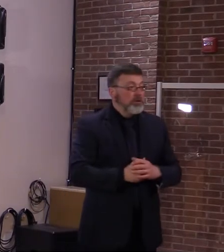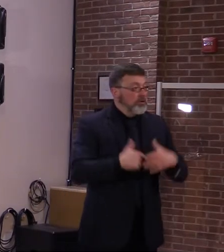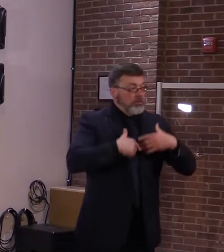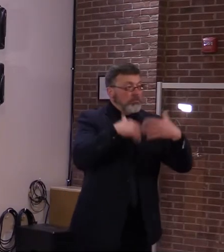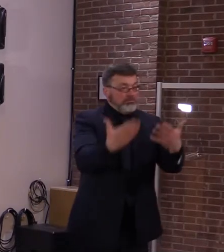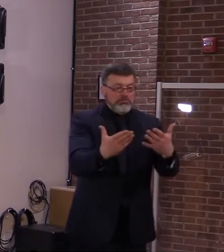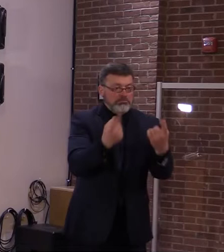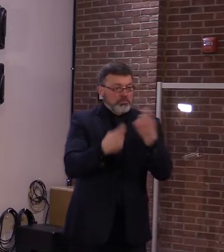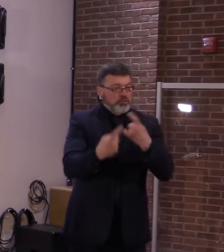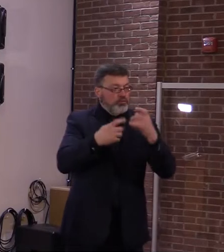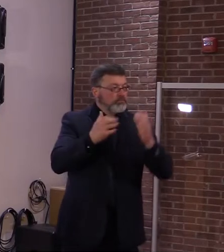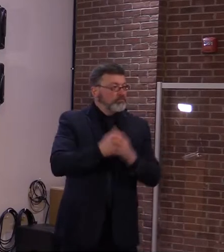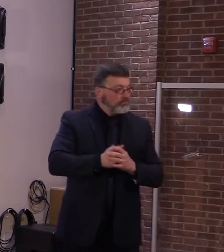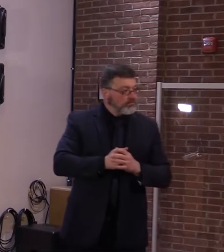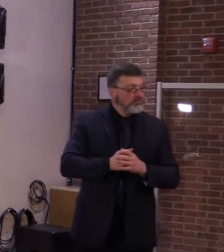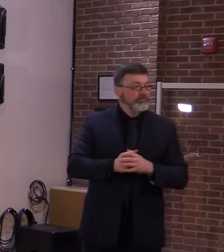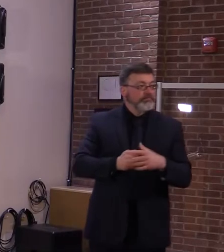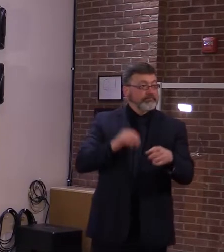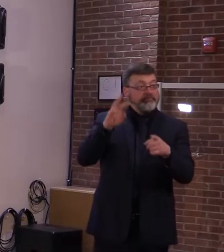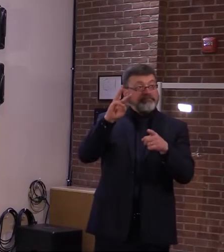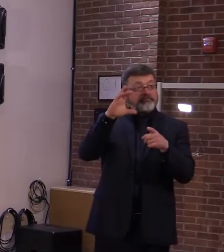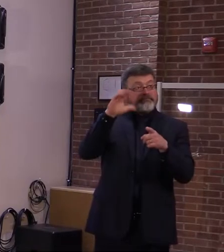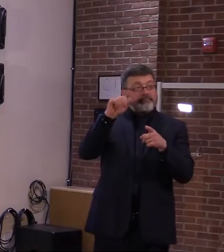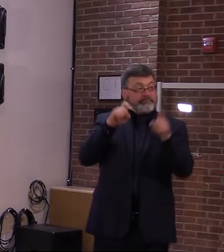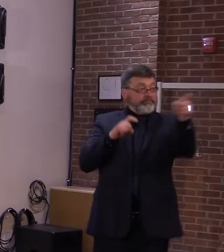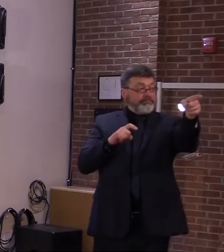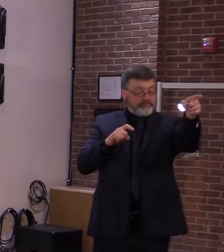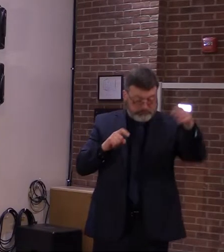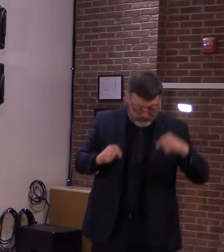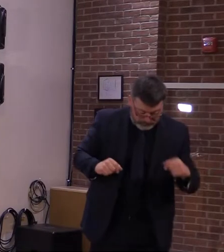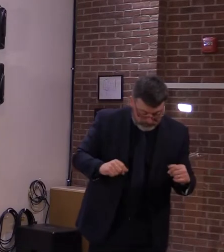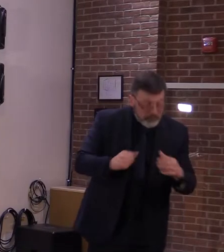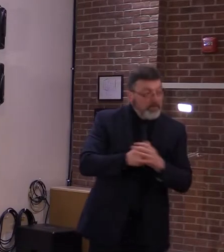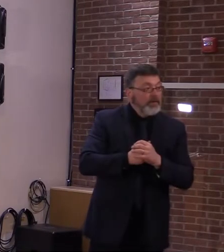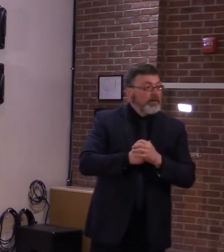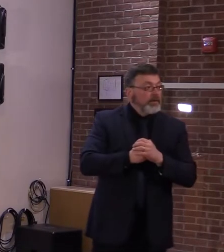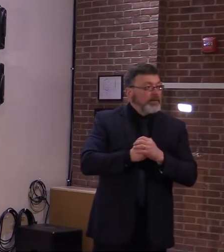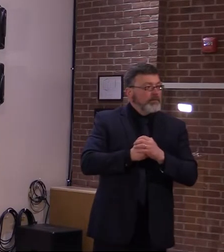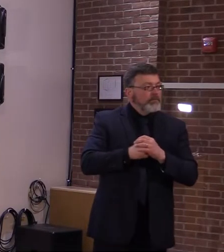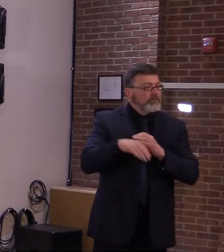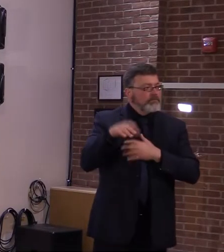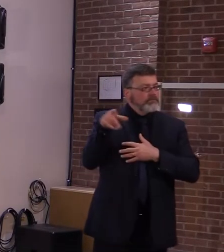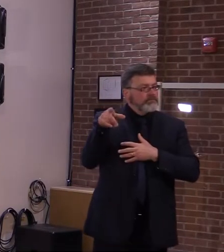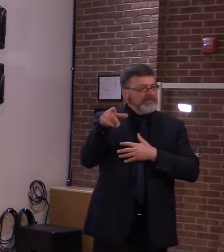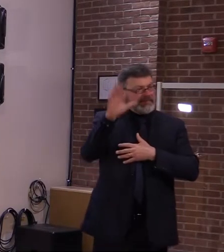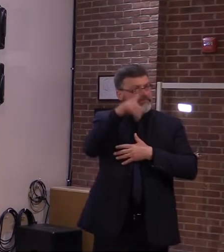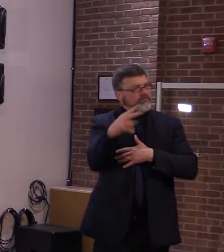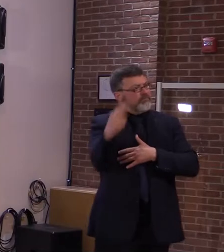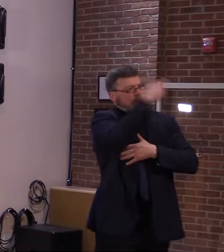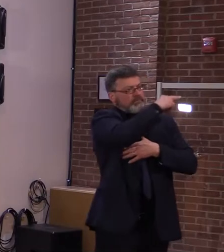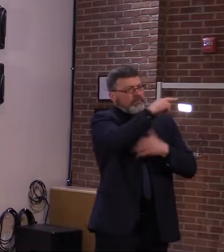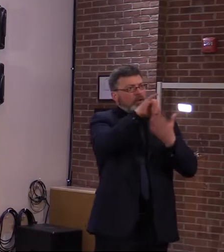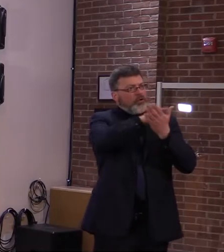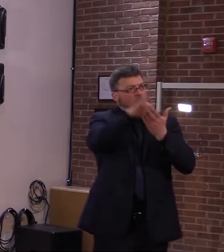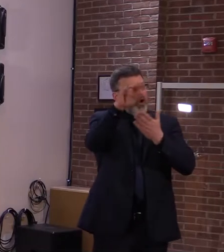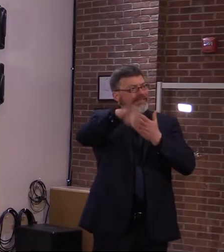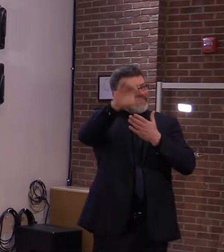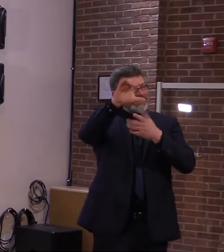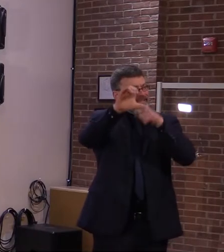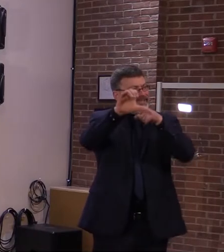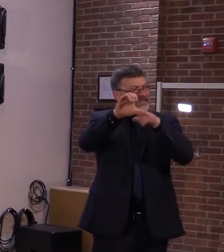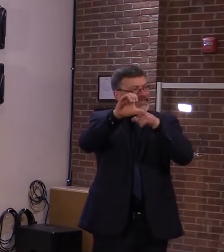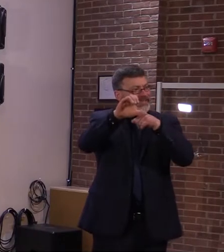So you may have seen today that New York City is opening up vaccination appointments to walk-ins. You don't have to have an